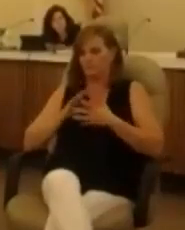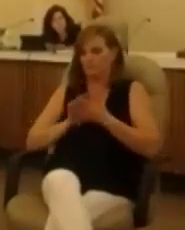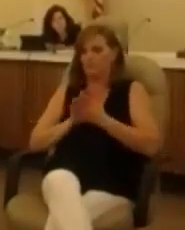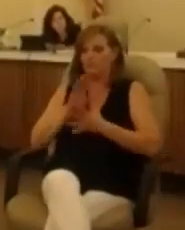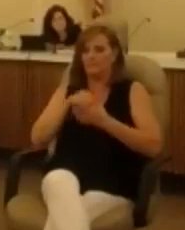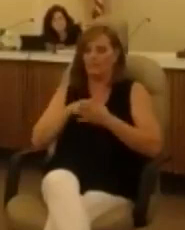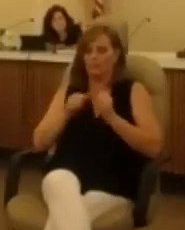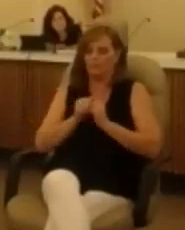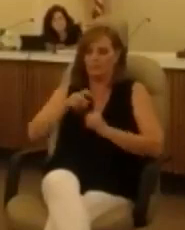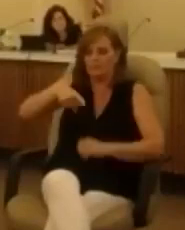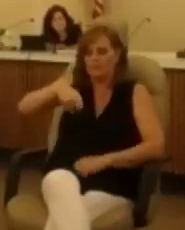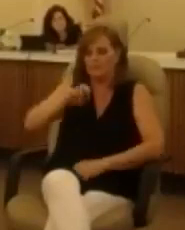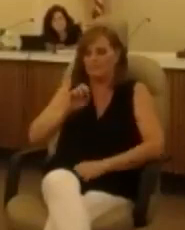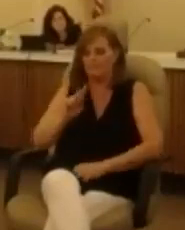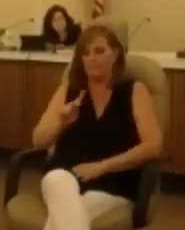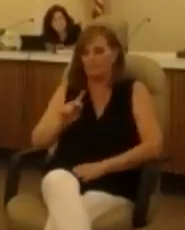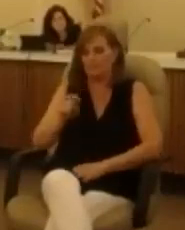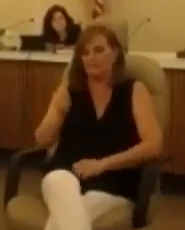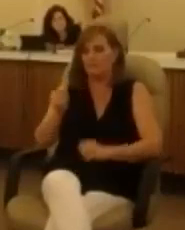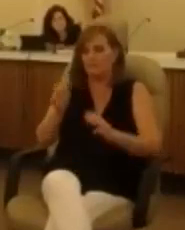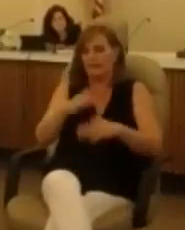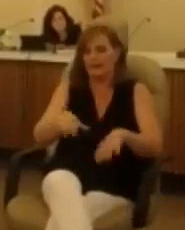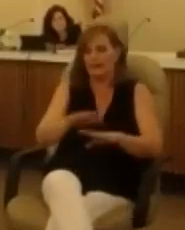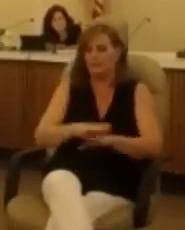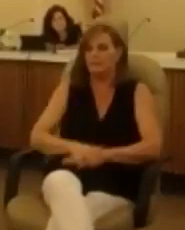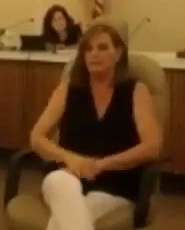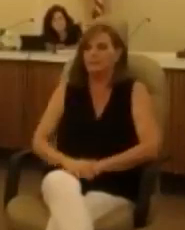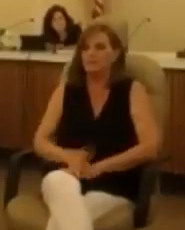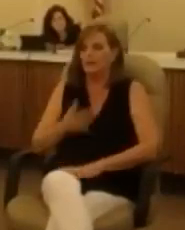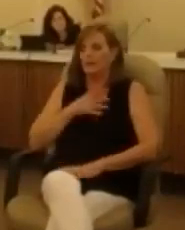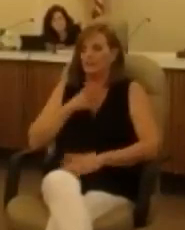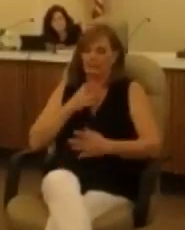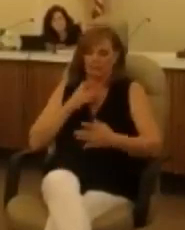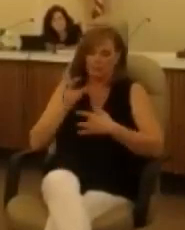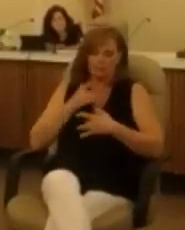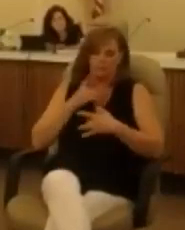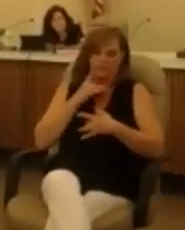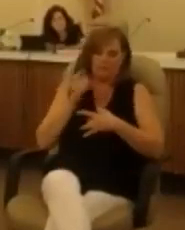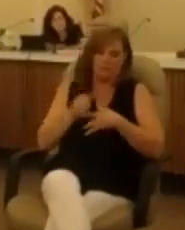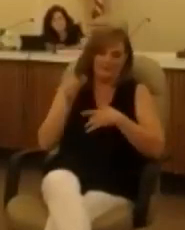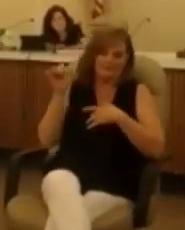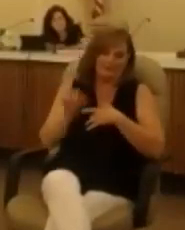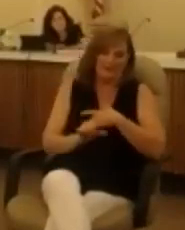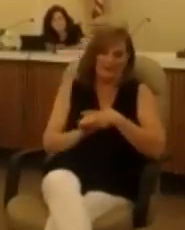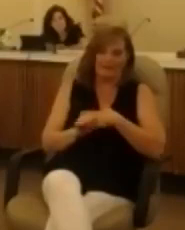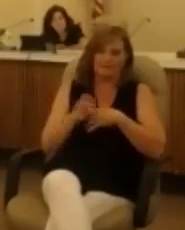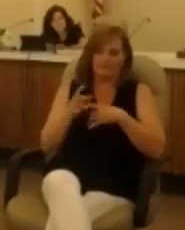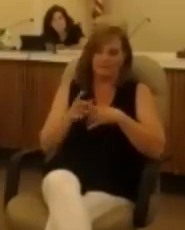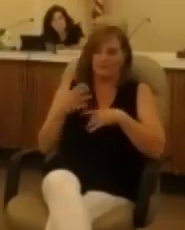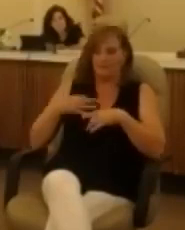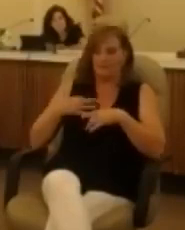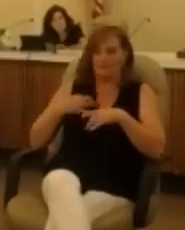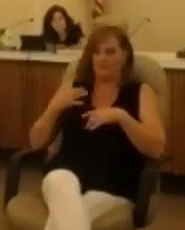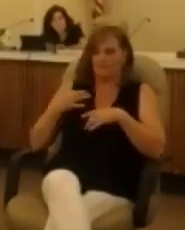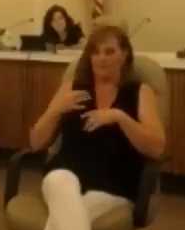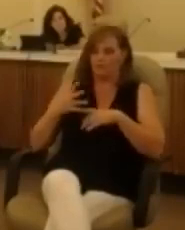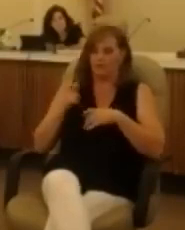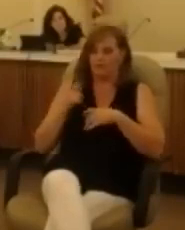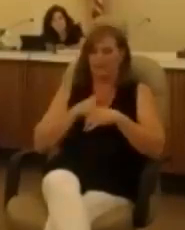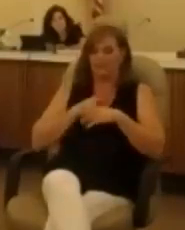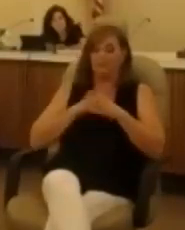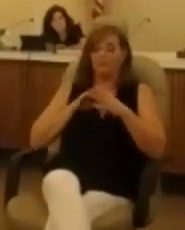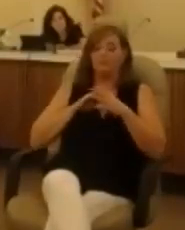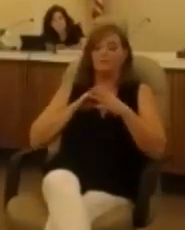concerns that if we deny the application as stands, that the development will